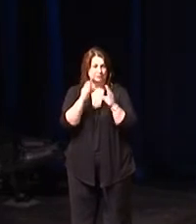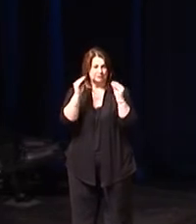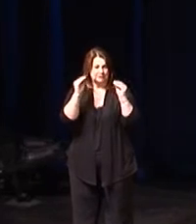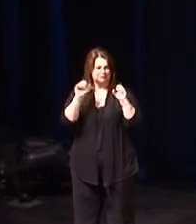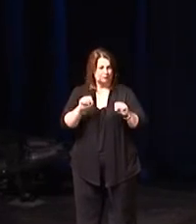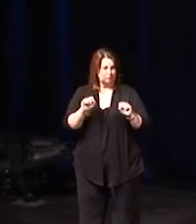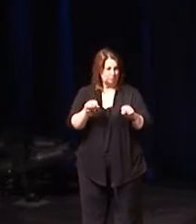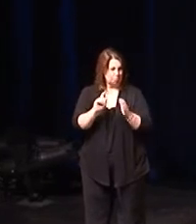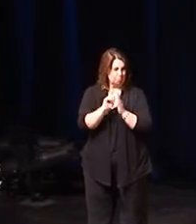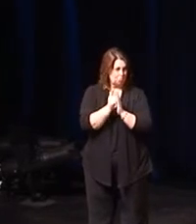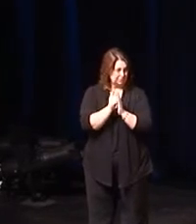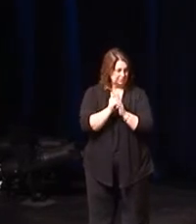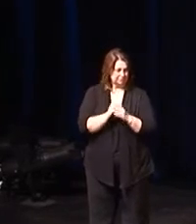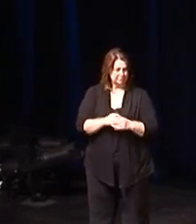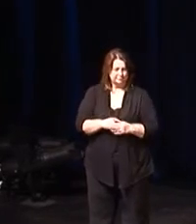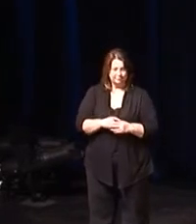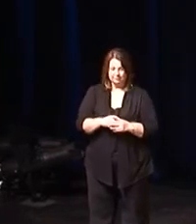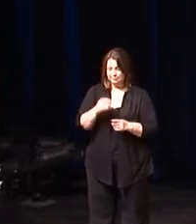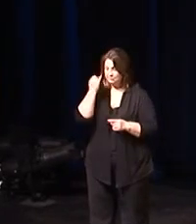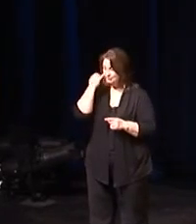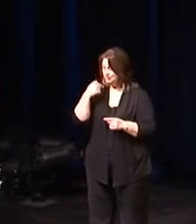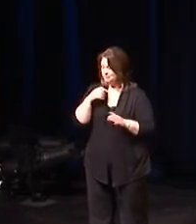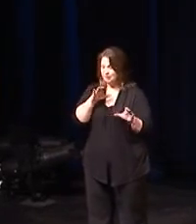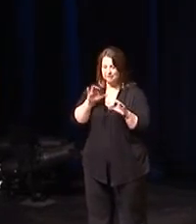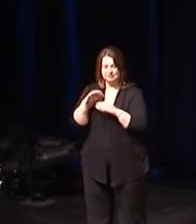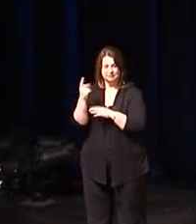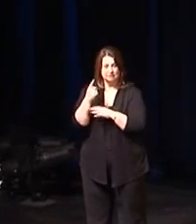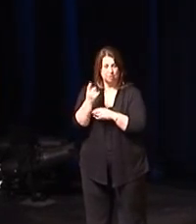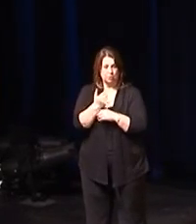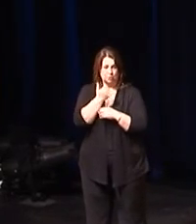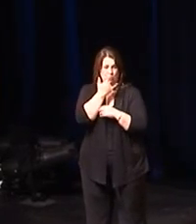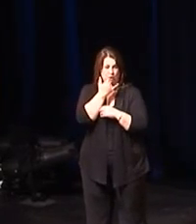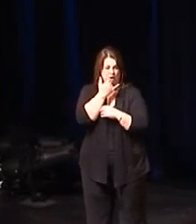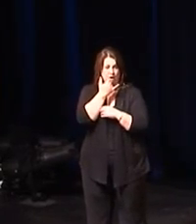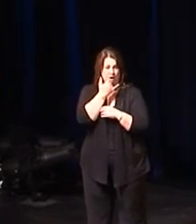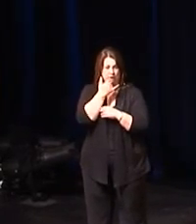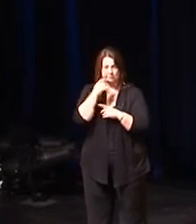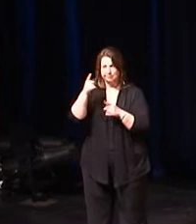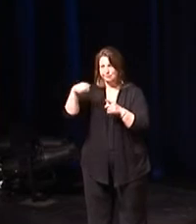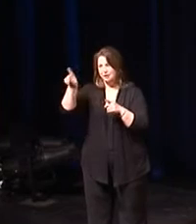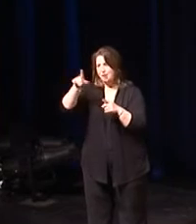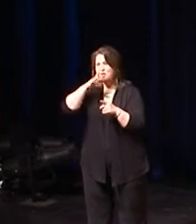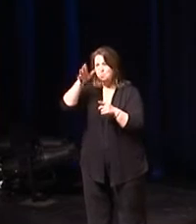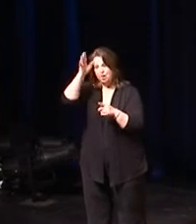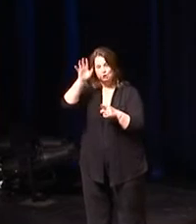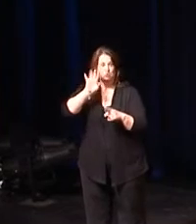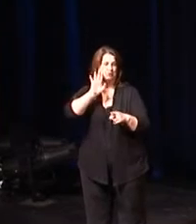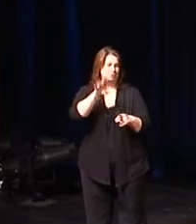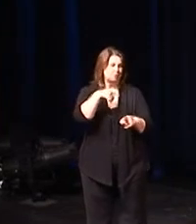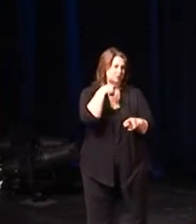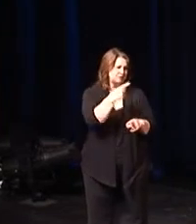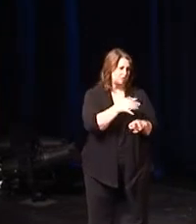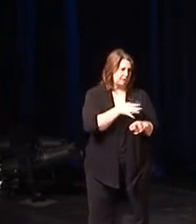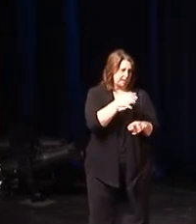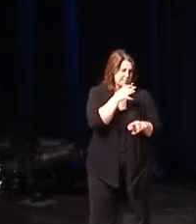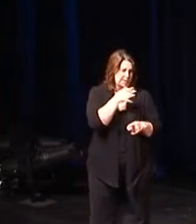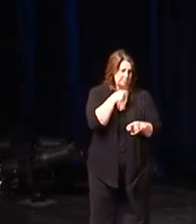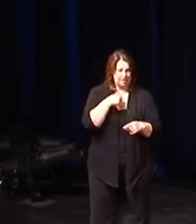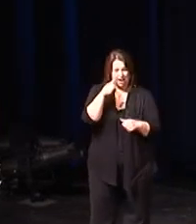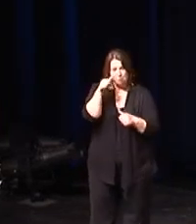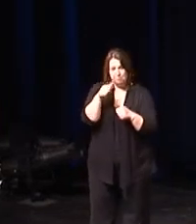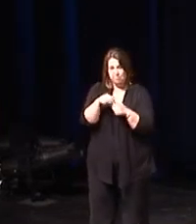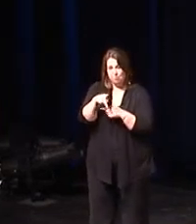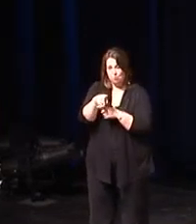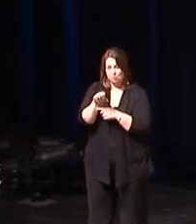you know, if I did something out in the neighborhood, you know, the other parents, you know, they would tell my mother. Like one day I'd roll around on the floor in a little post office